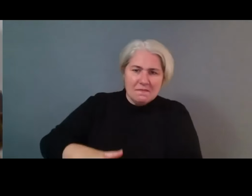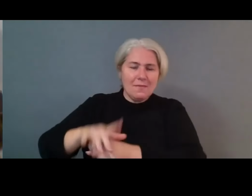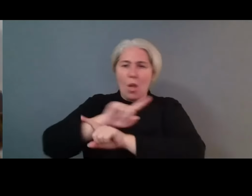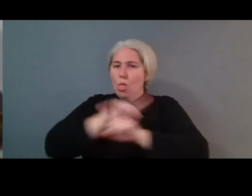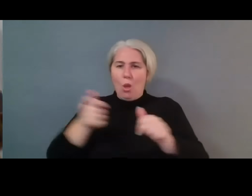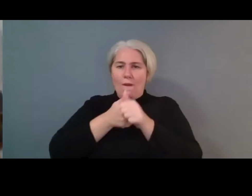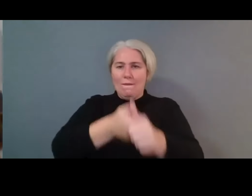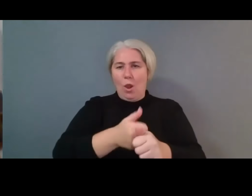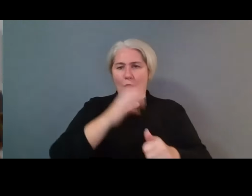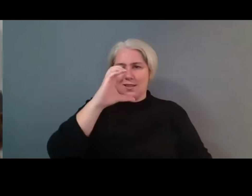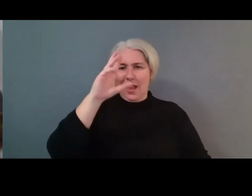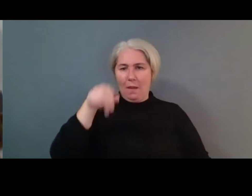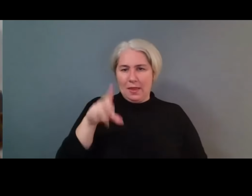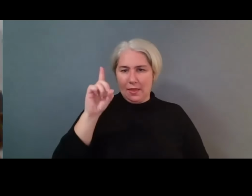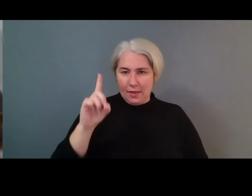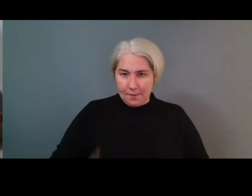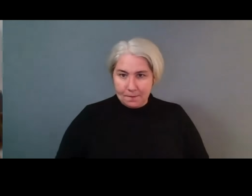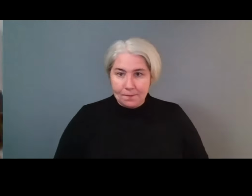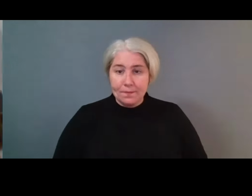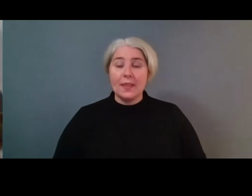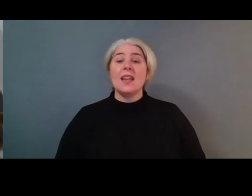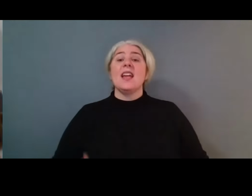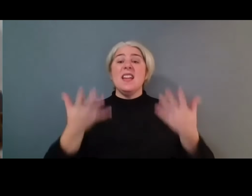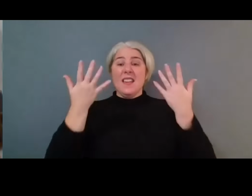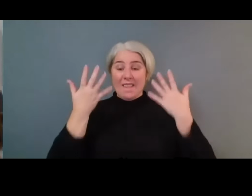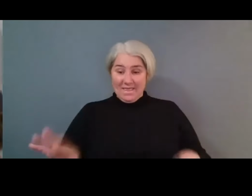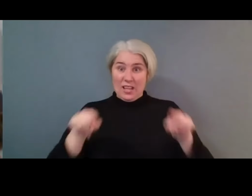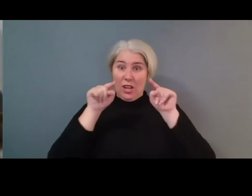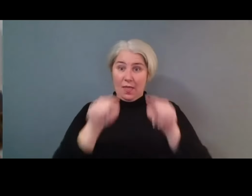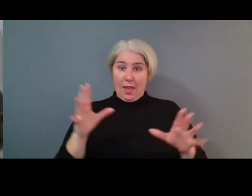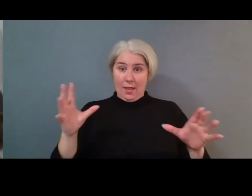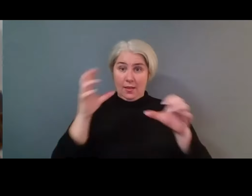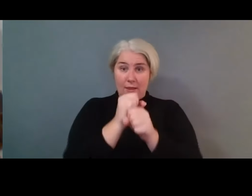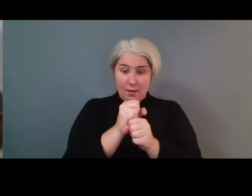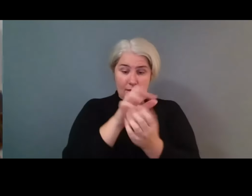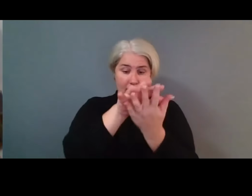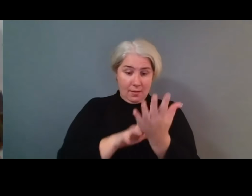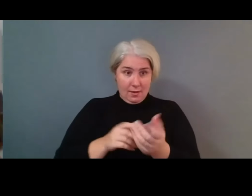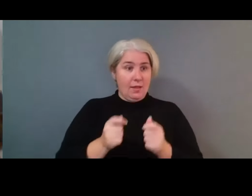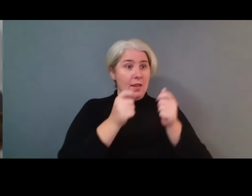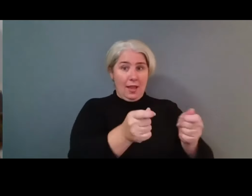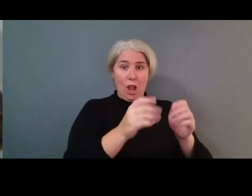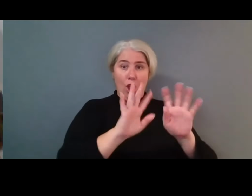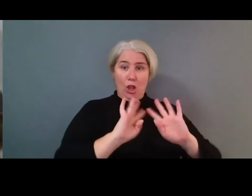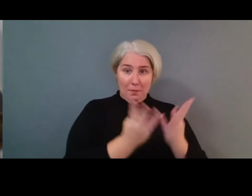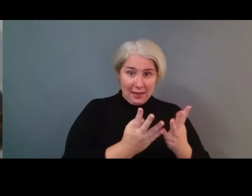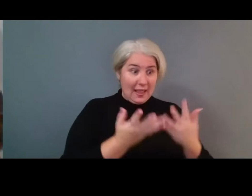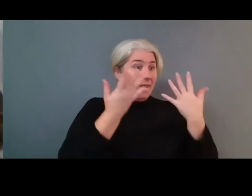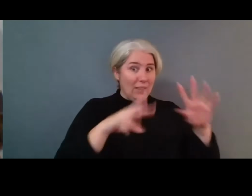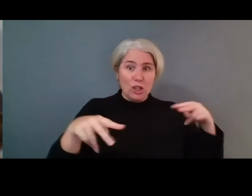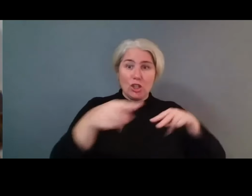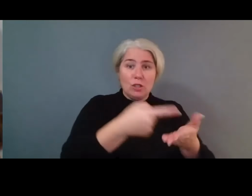then those findings go into a report. That report is given to the state party, and then